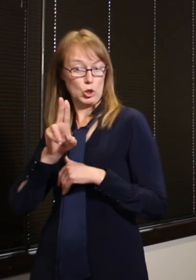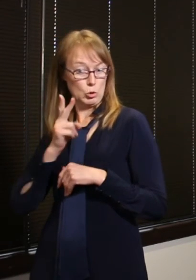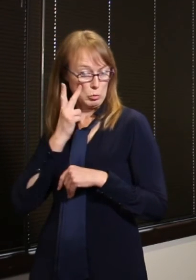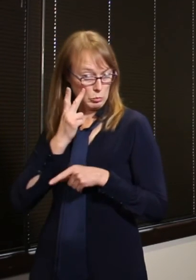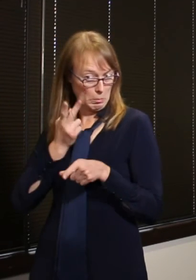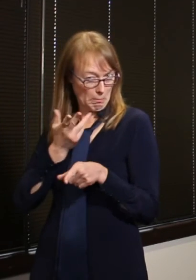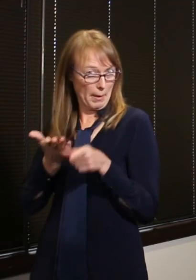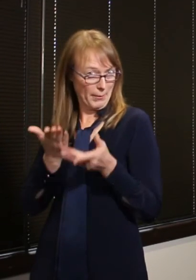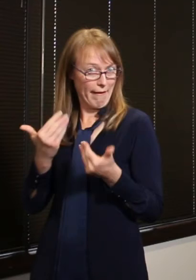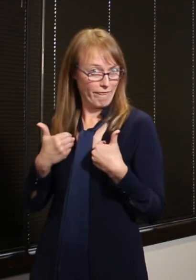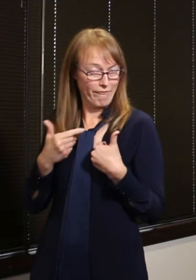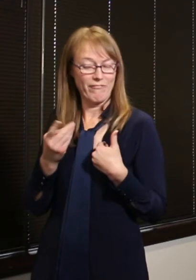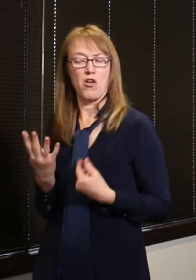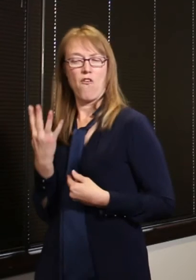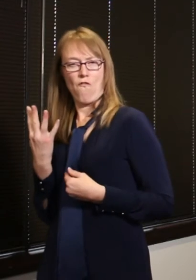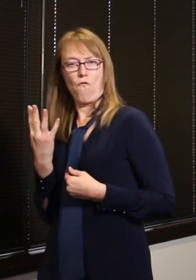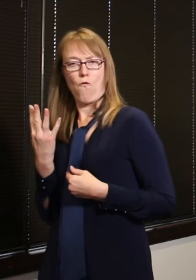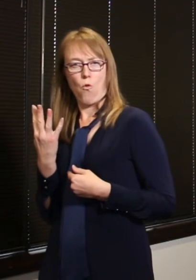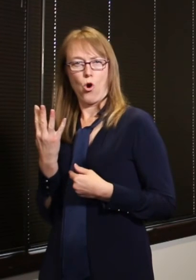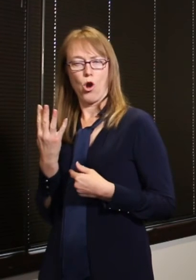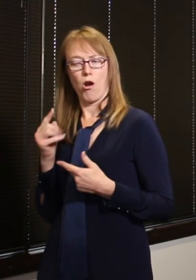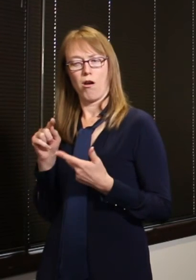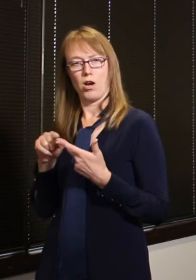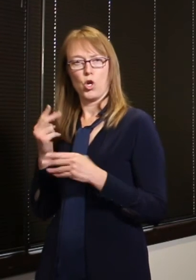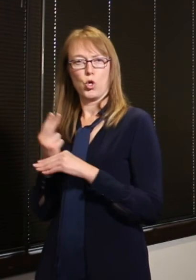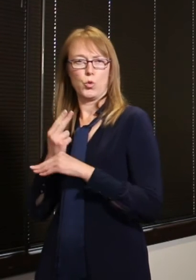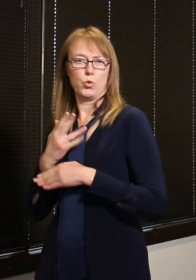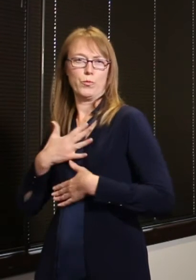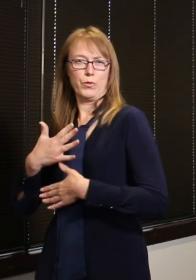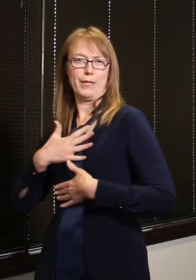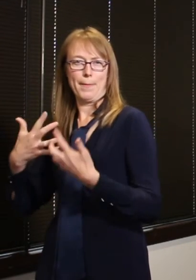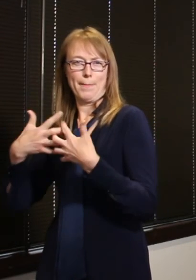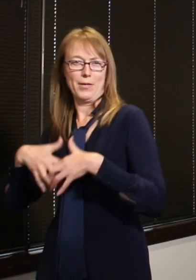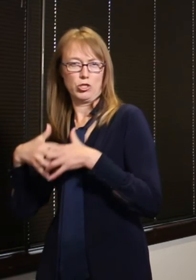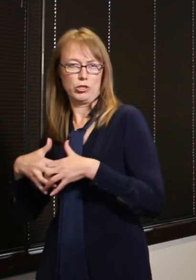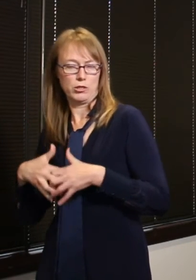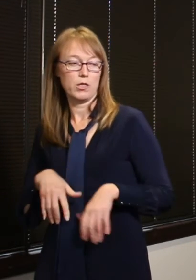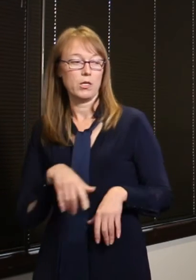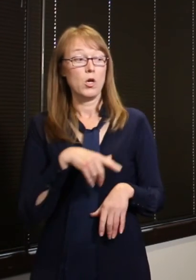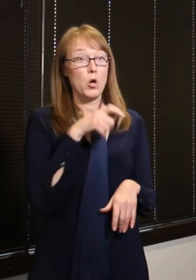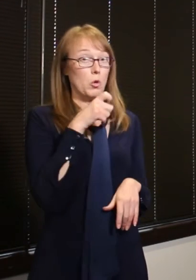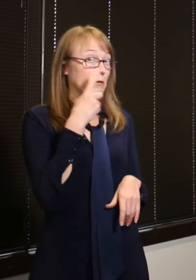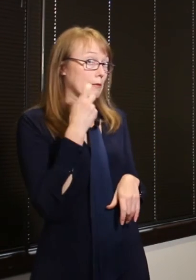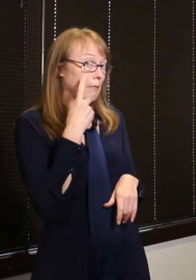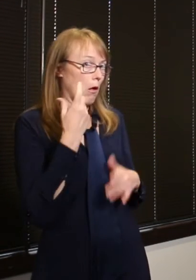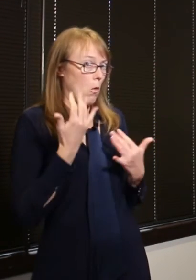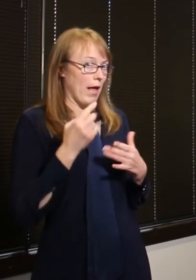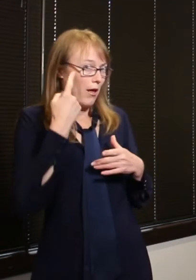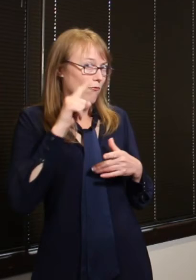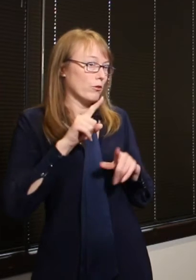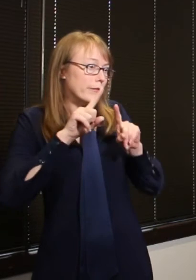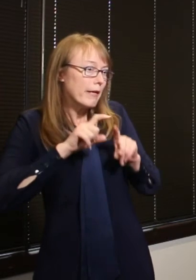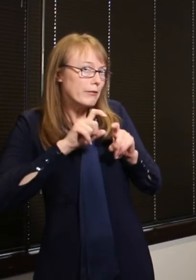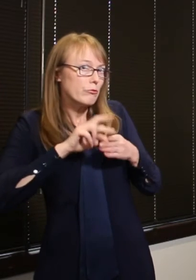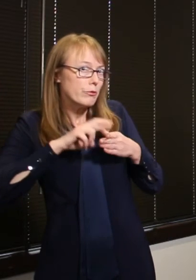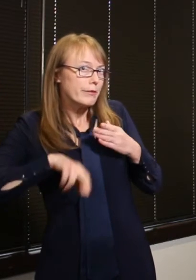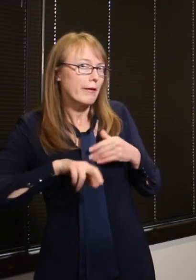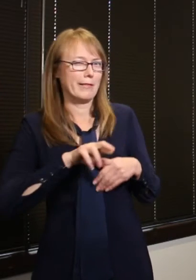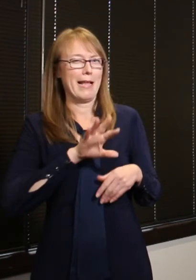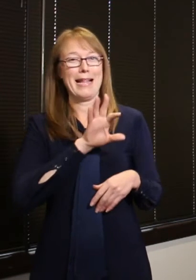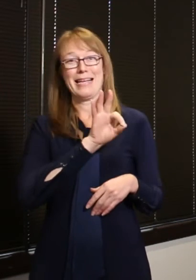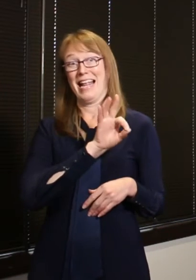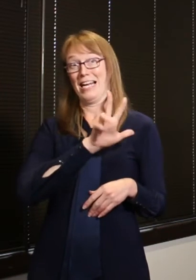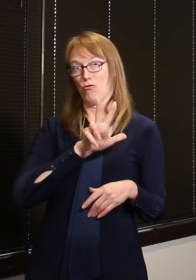on ventilators. And just as our other numbers, these have all either increased or stayed the same since yesterday. So again,